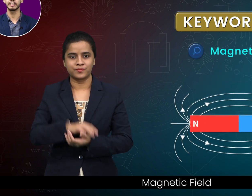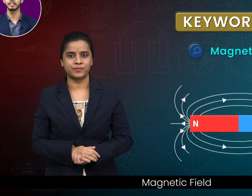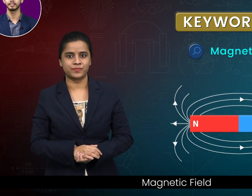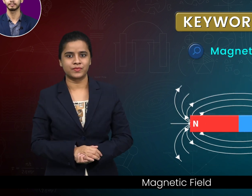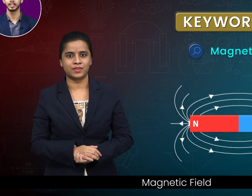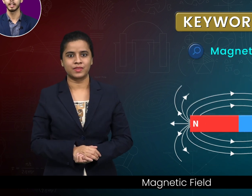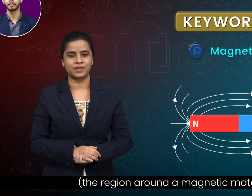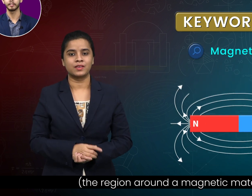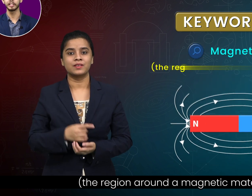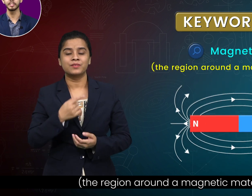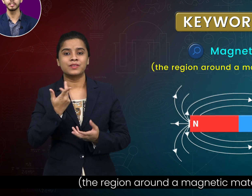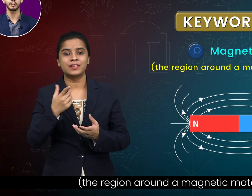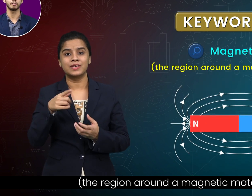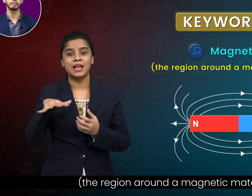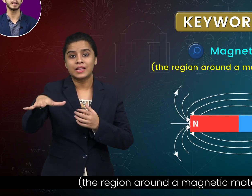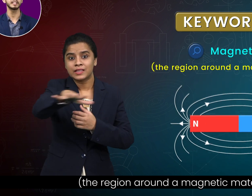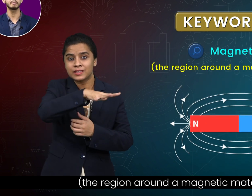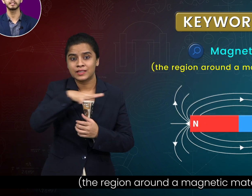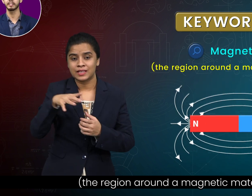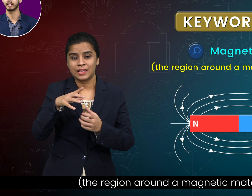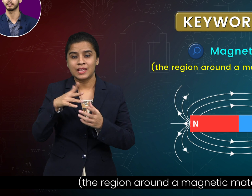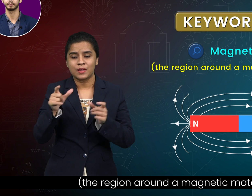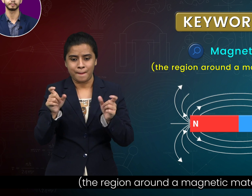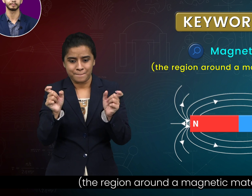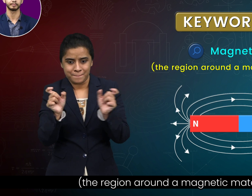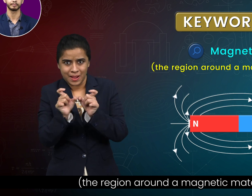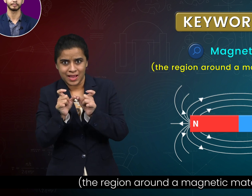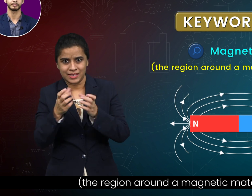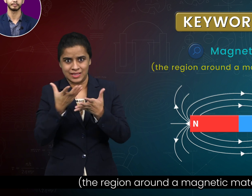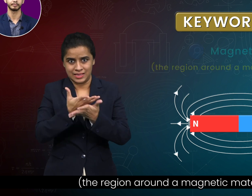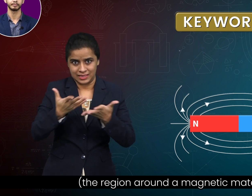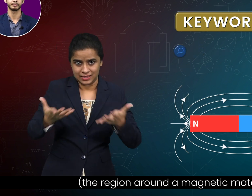magnetic field, the region around a magnetic material,